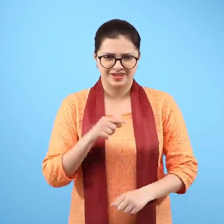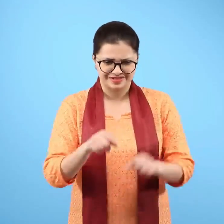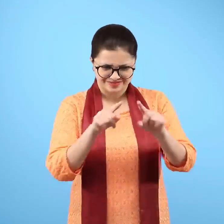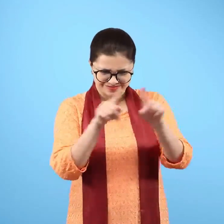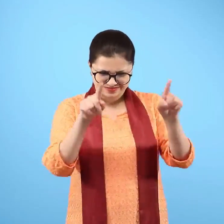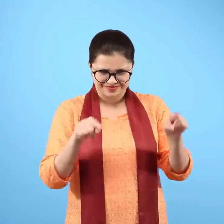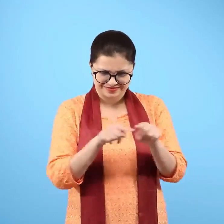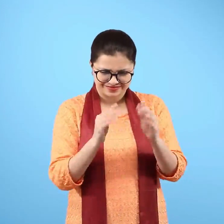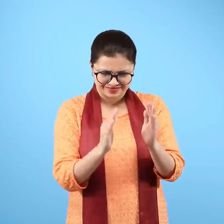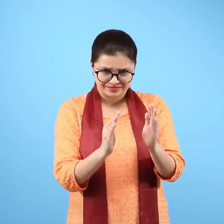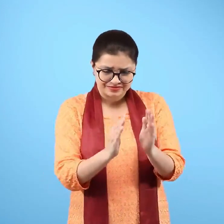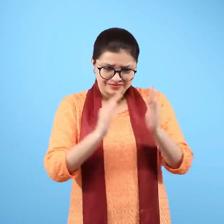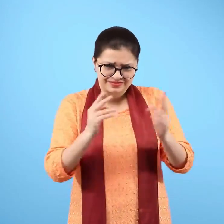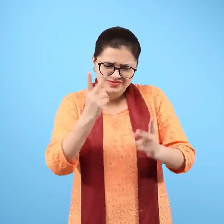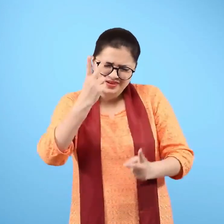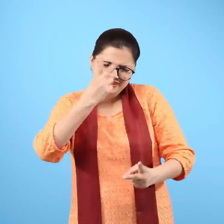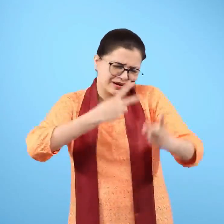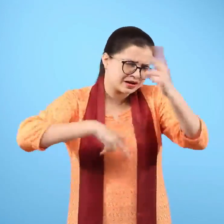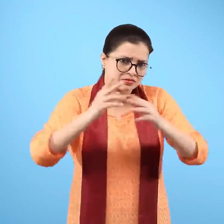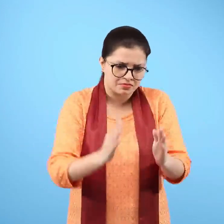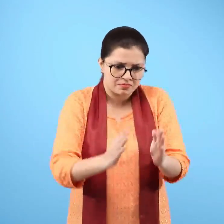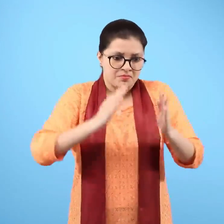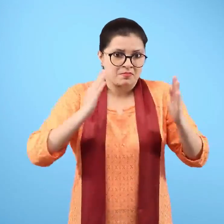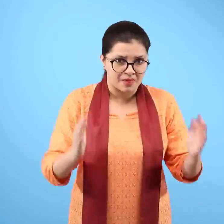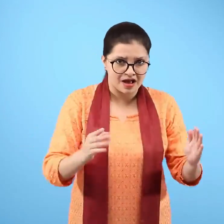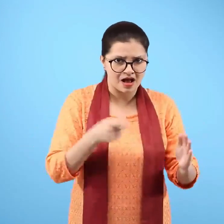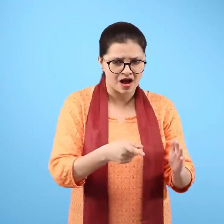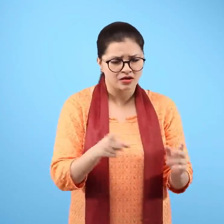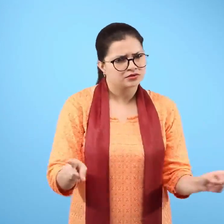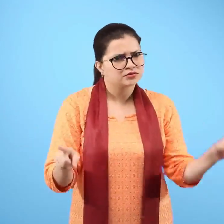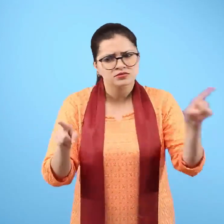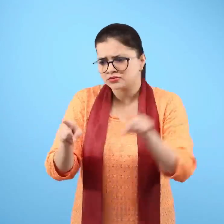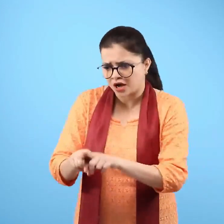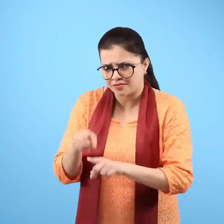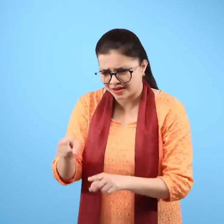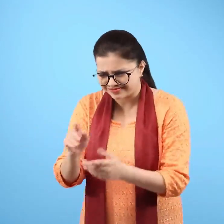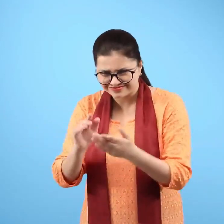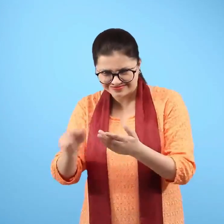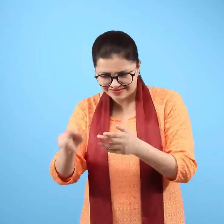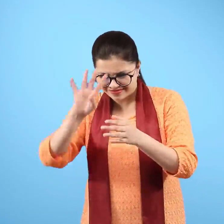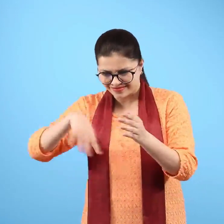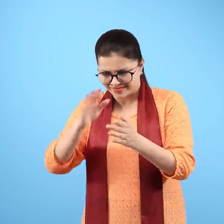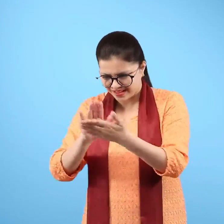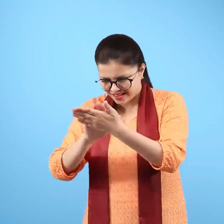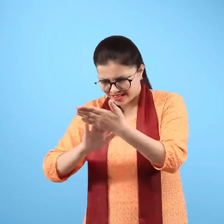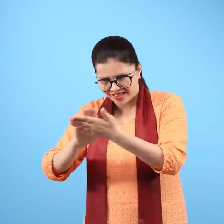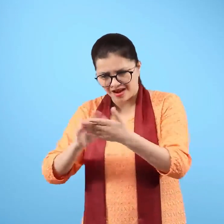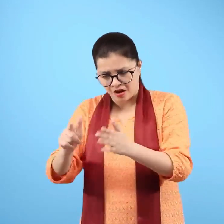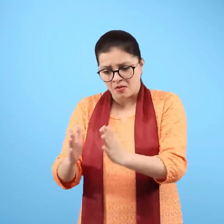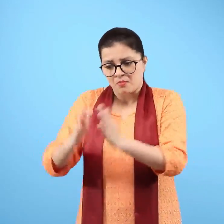The side of the square was made 2 times bigger. Does its area also become 2 times